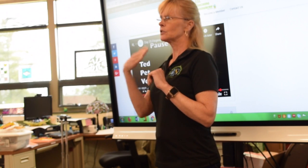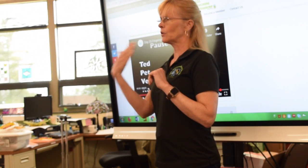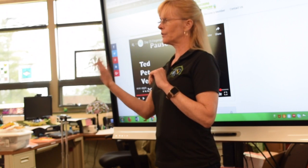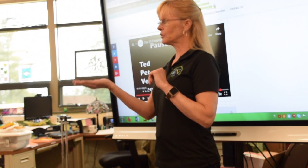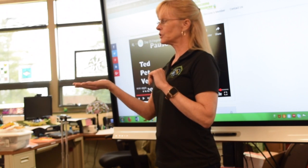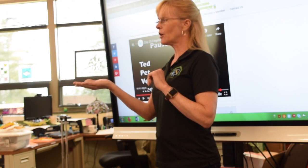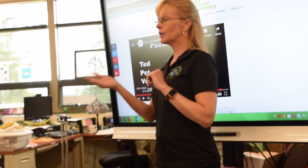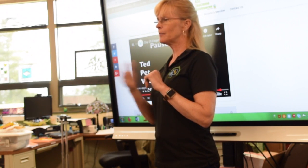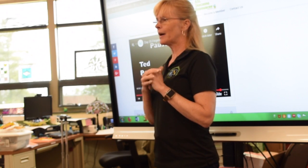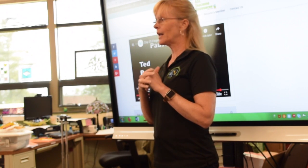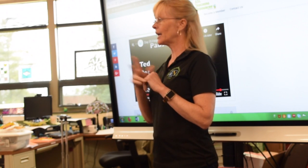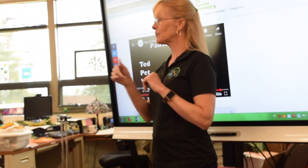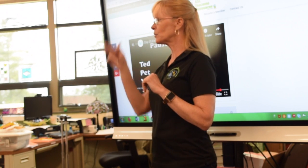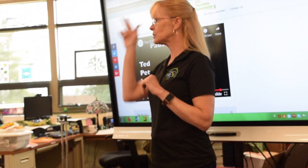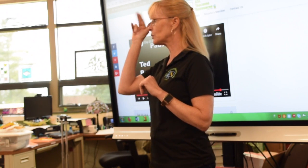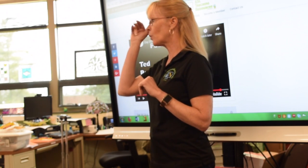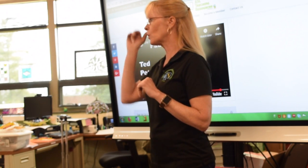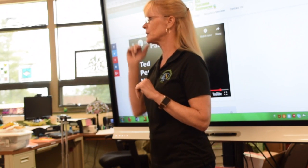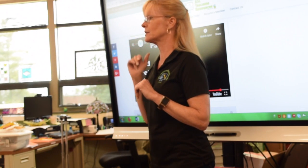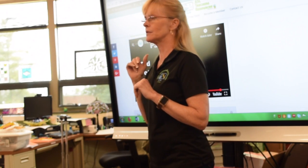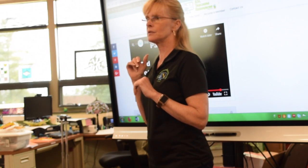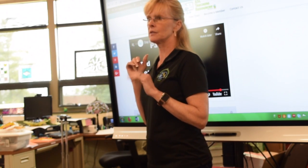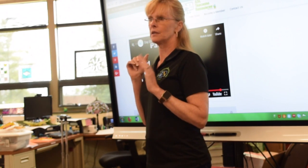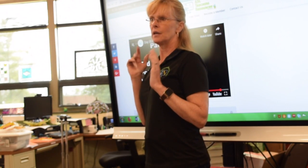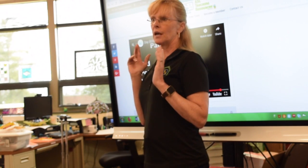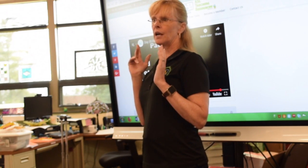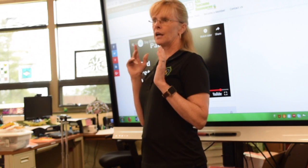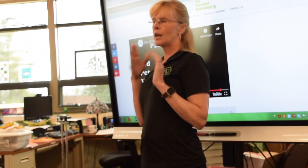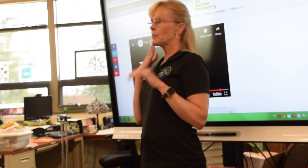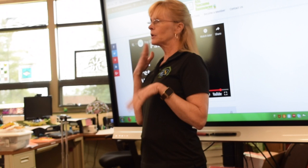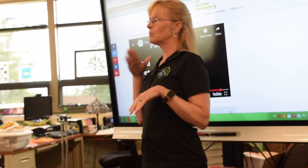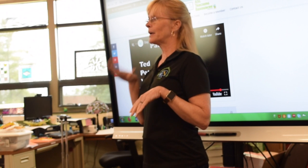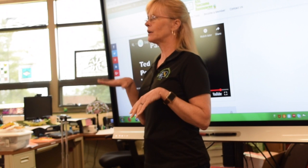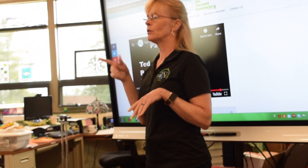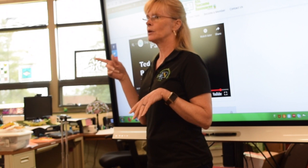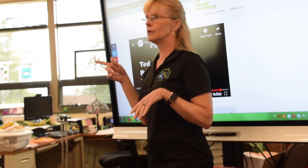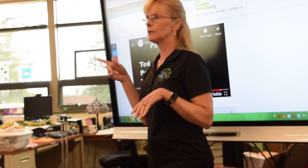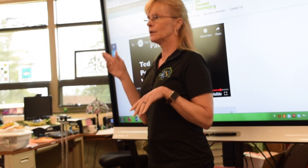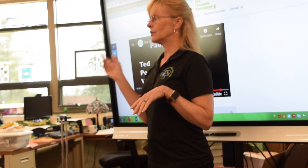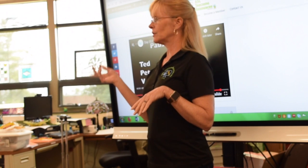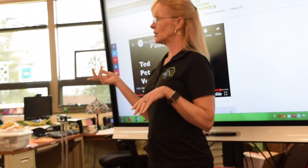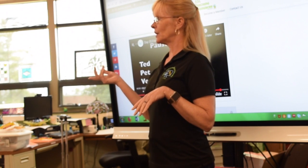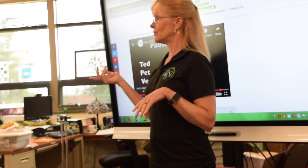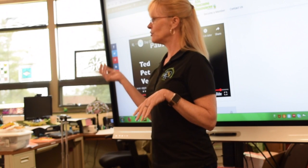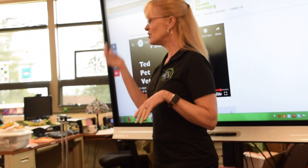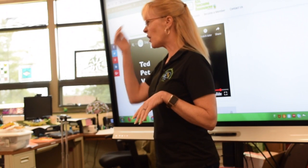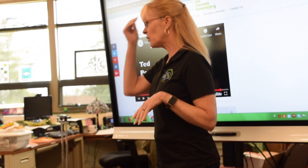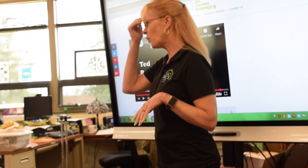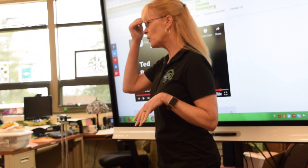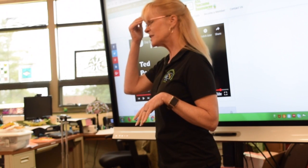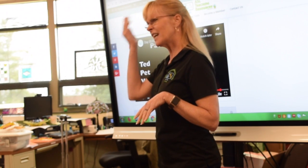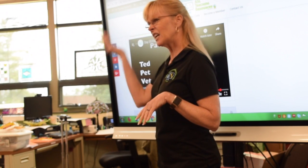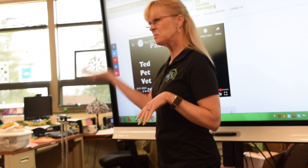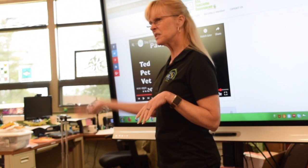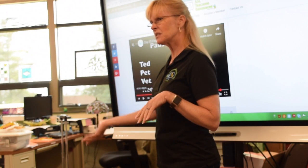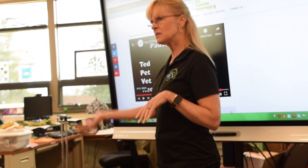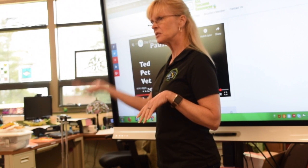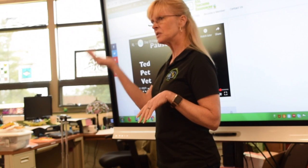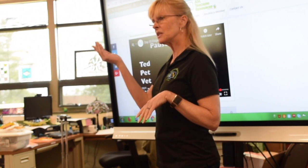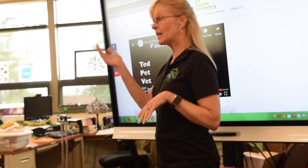if they're talking about, hey, I'm going to the horses and I'm going to bet on, if you know the horse names, then that'll